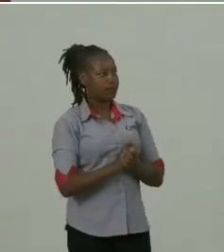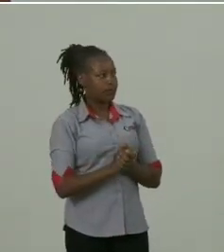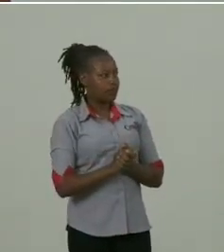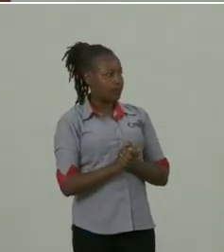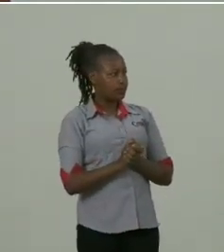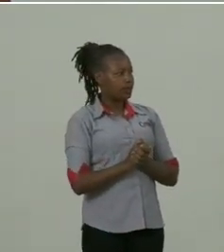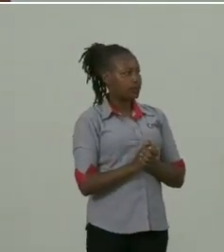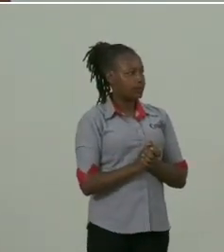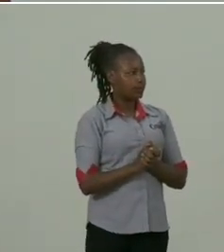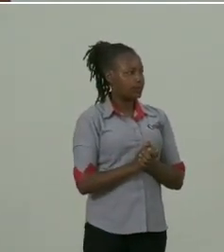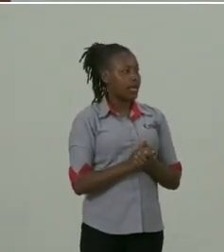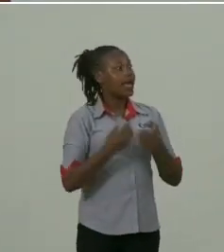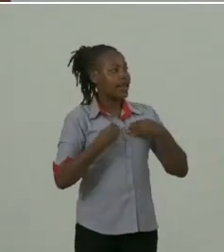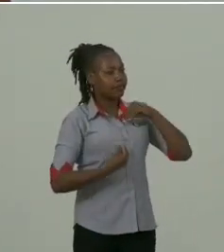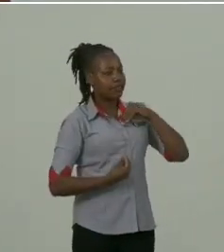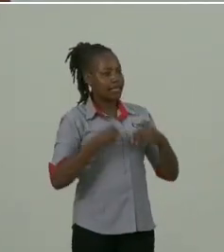Have a PWD card.